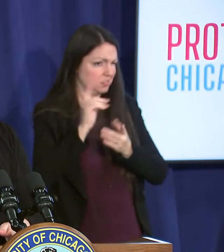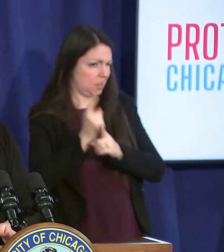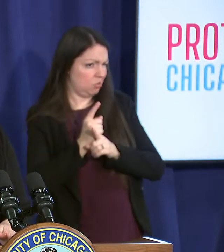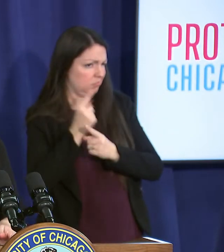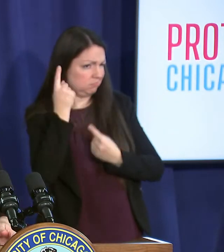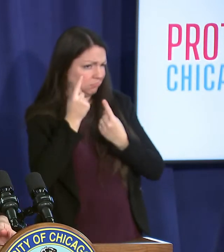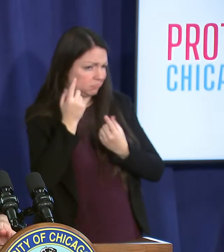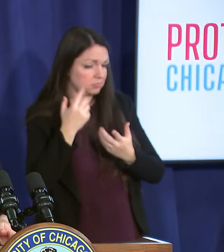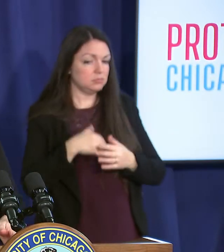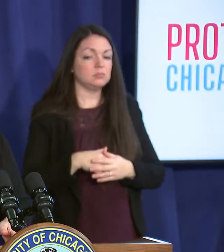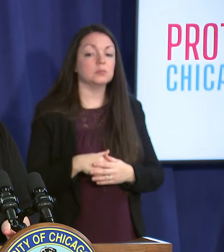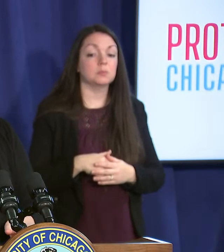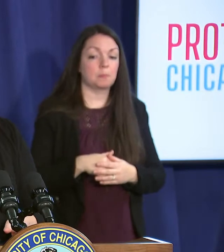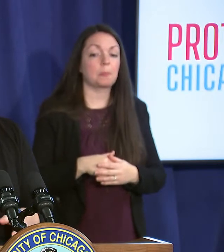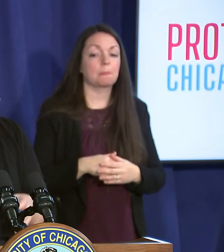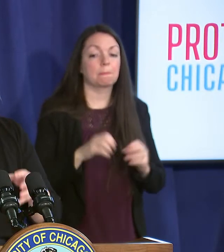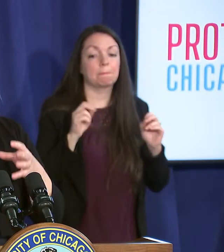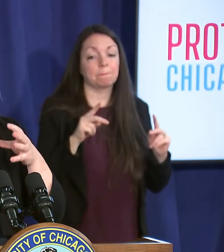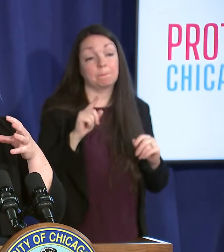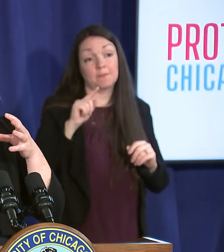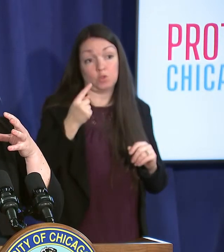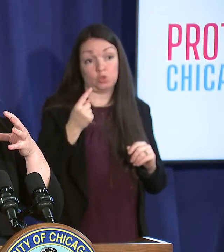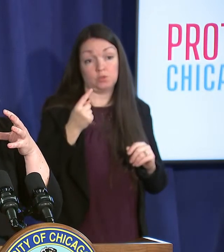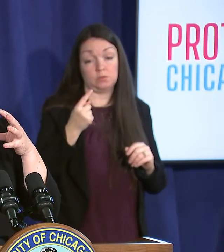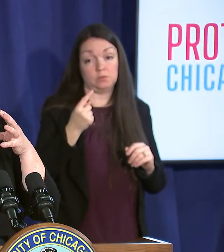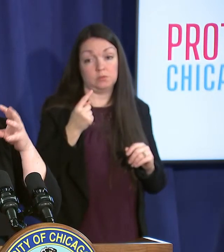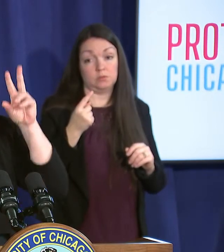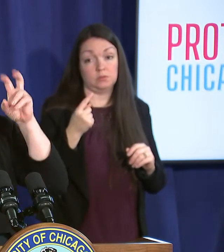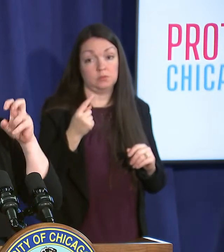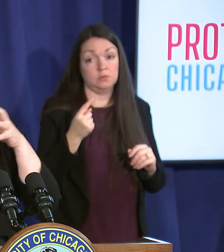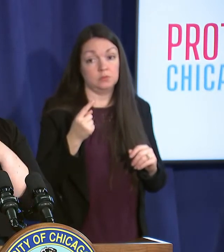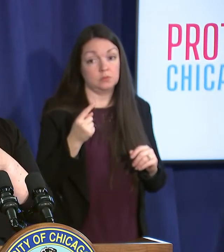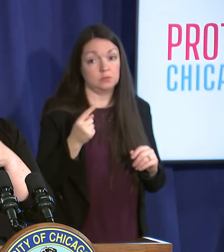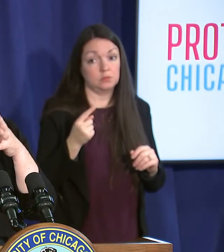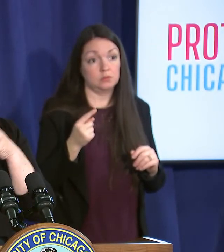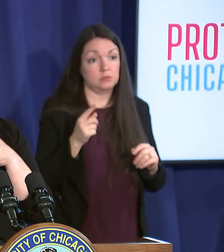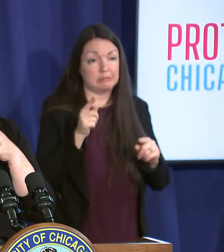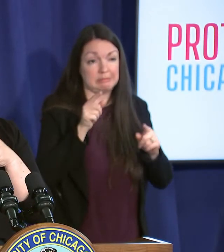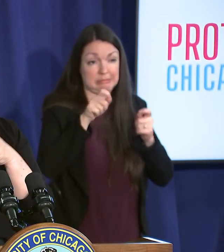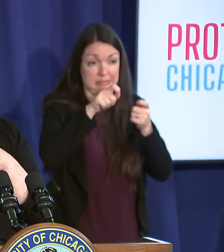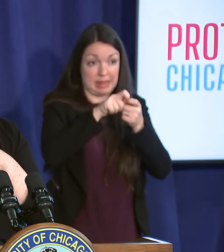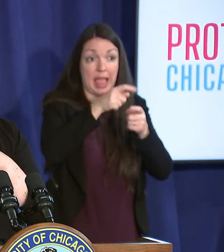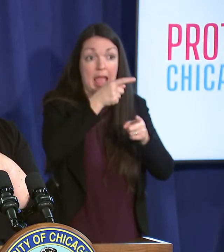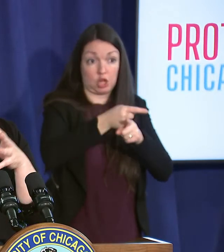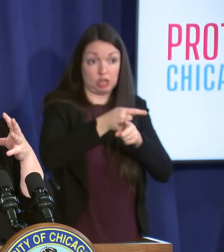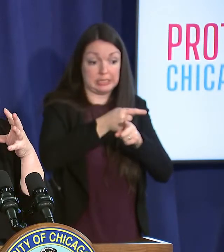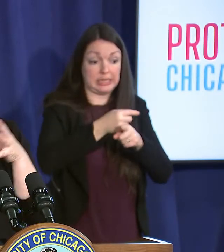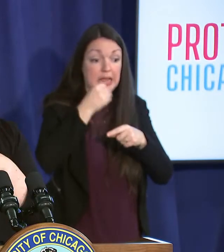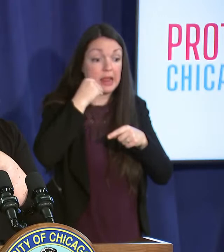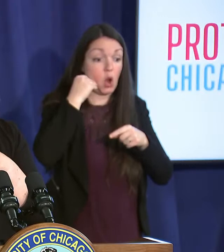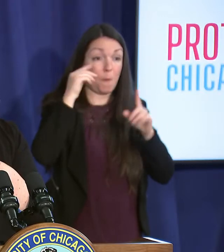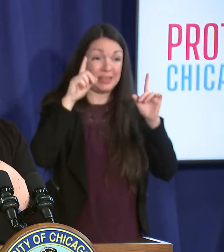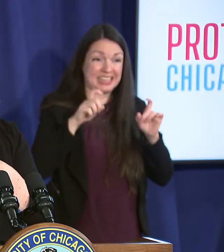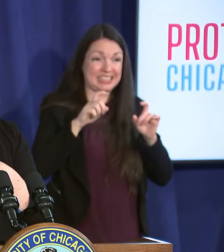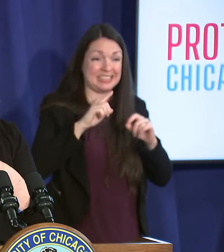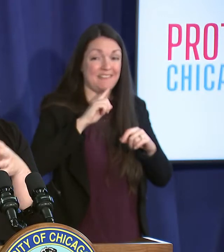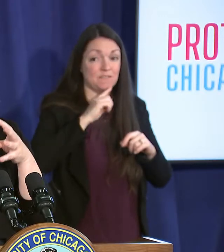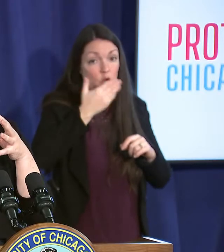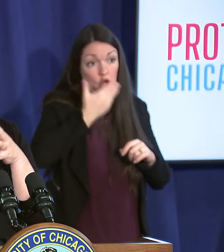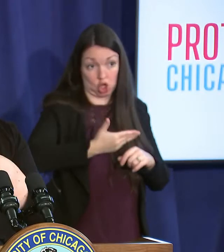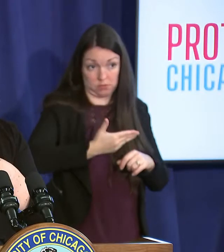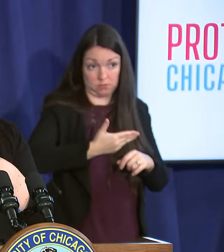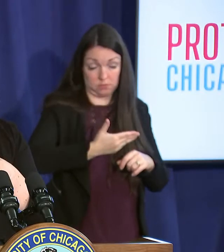Okay, good. So first of all, the quote accuracy of these at-home tests is very, very